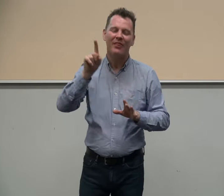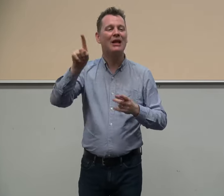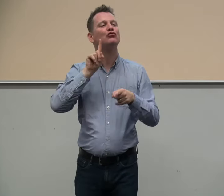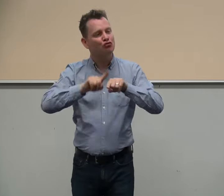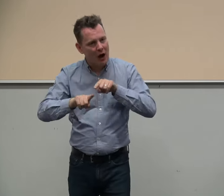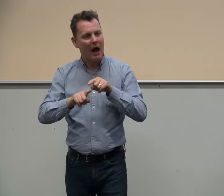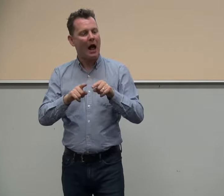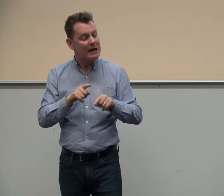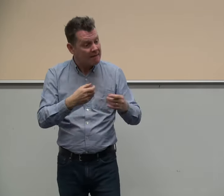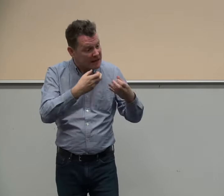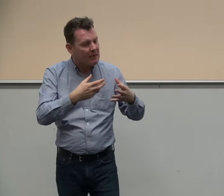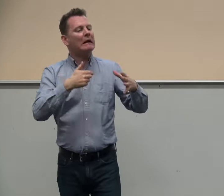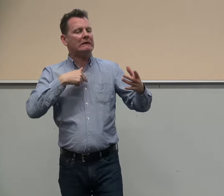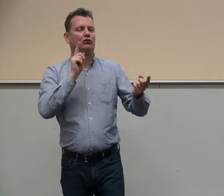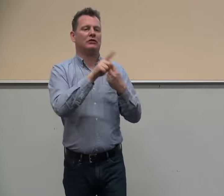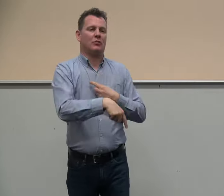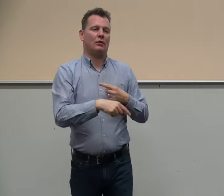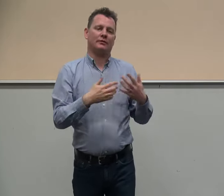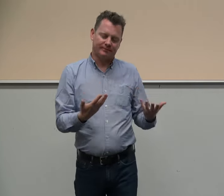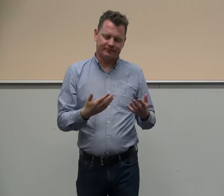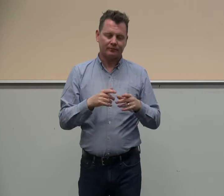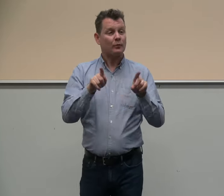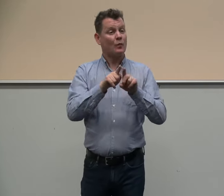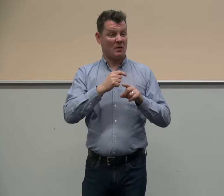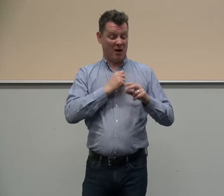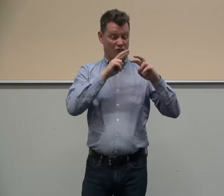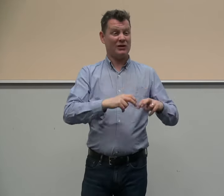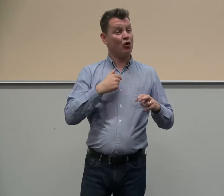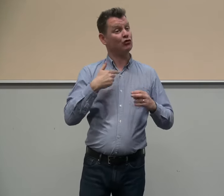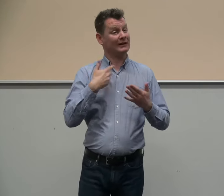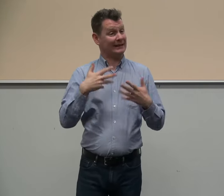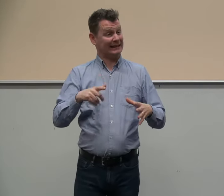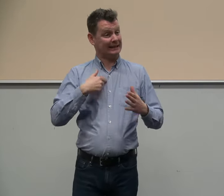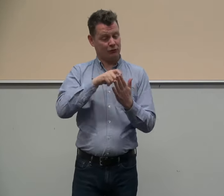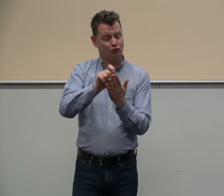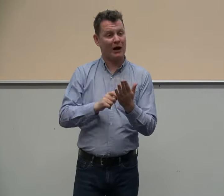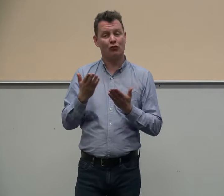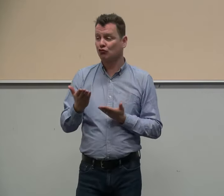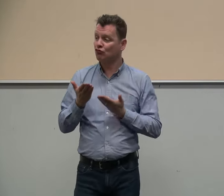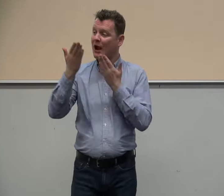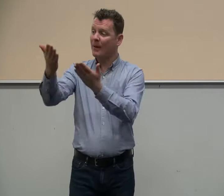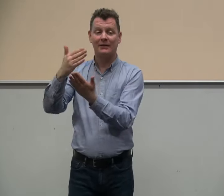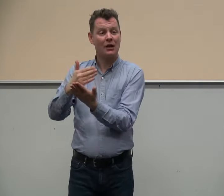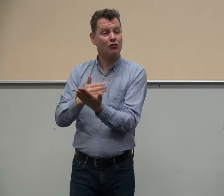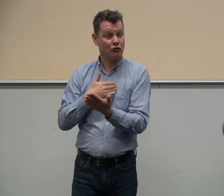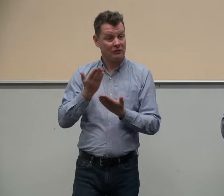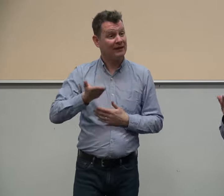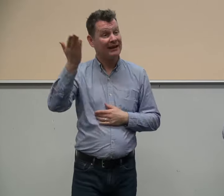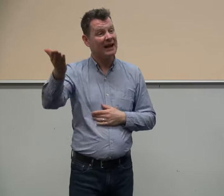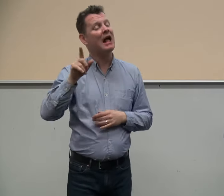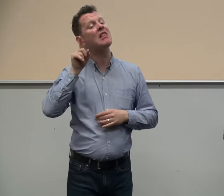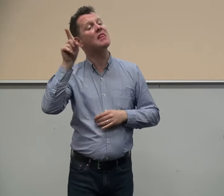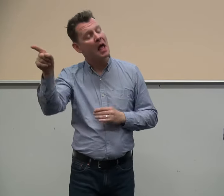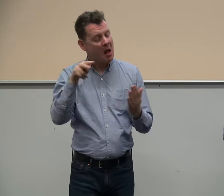to feedback. And as part of research, I supplied them with some recommendations, and they are